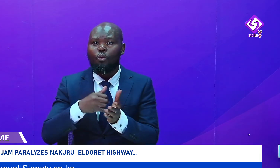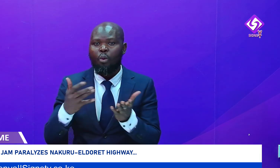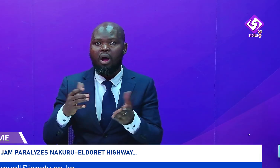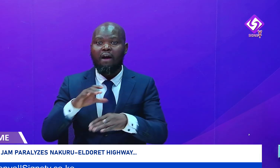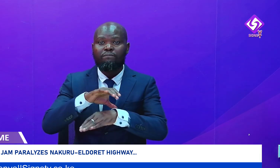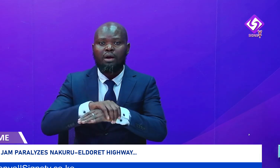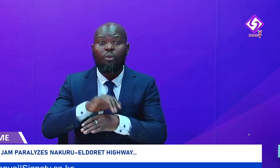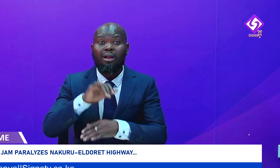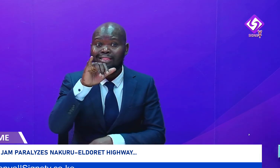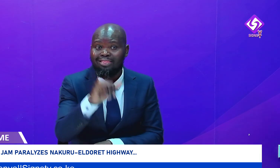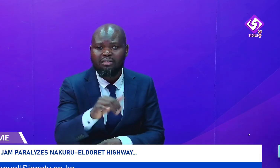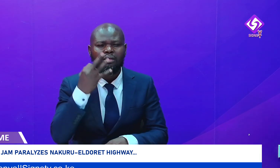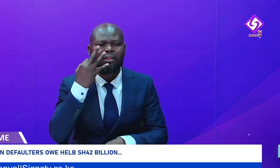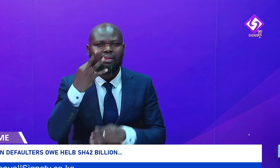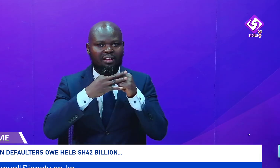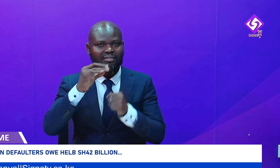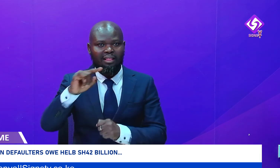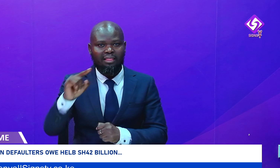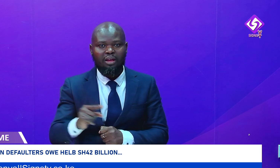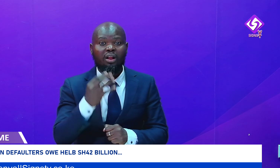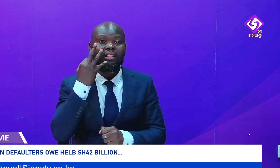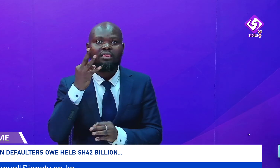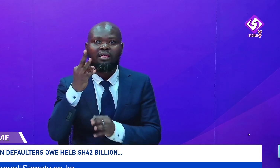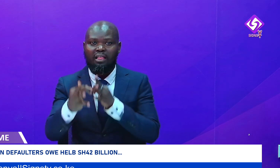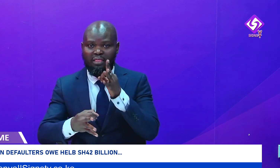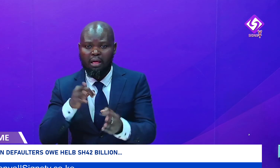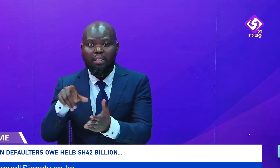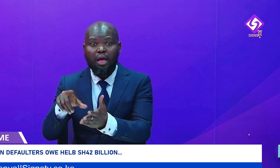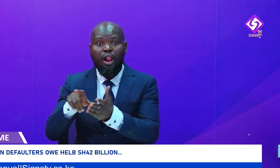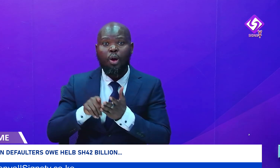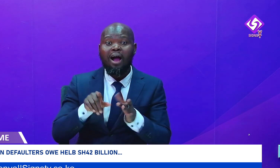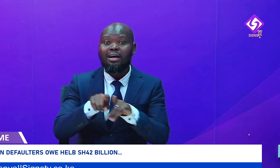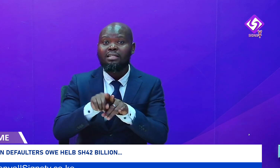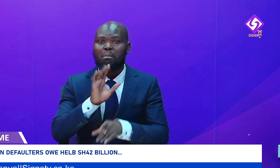On other news, the Higher Education Loans Board, HELB, has revealed that